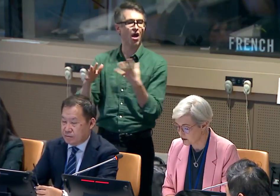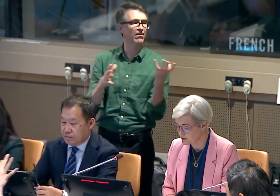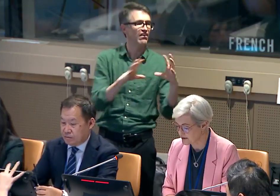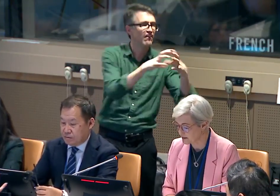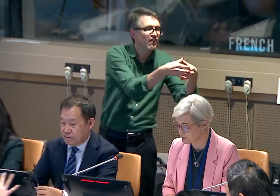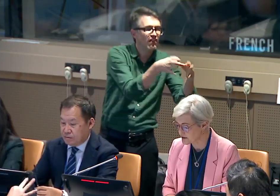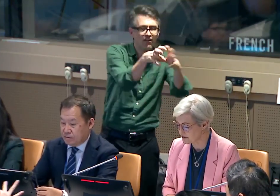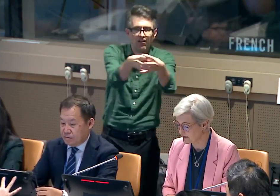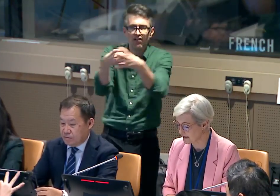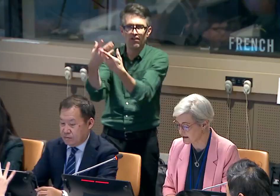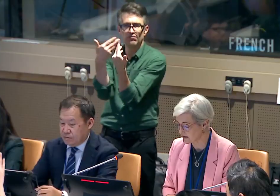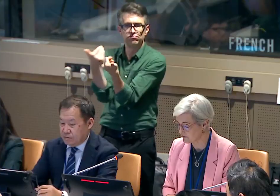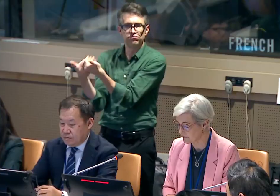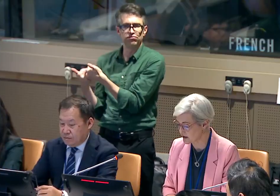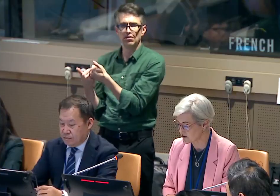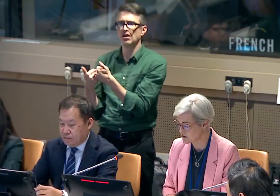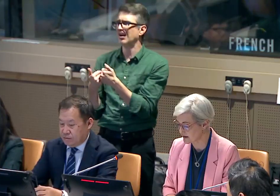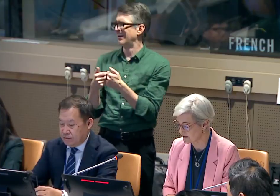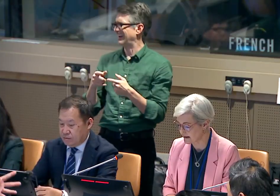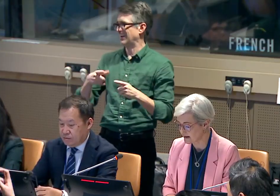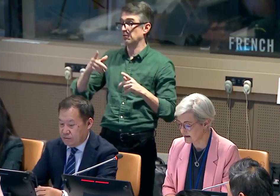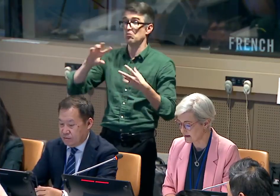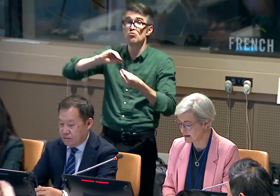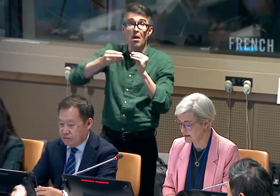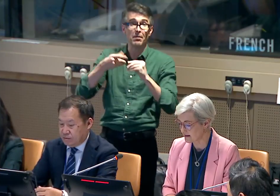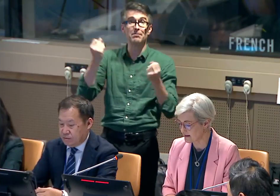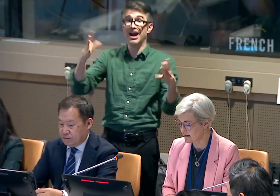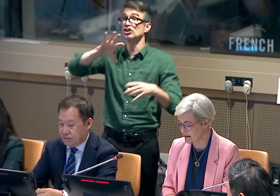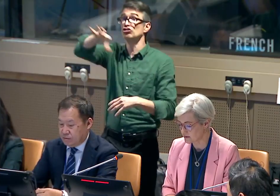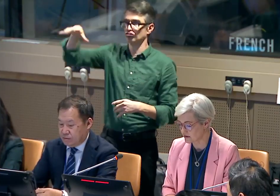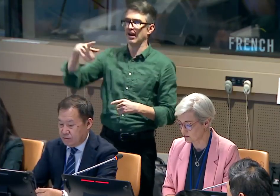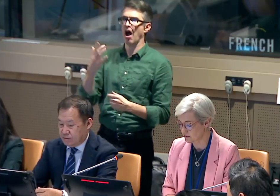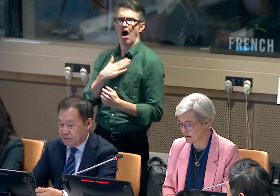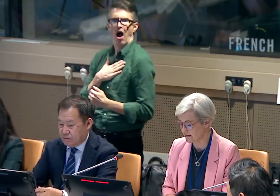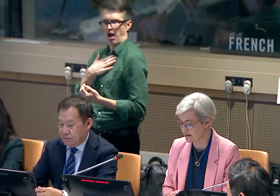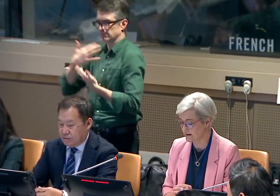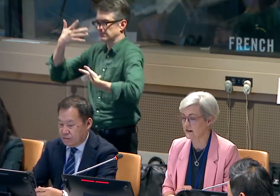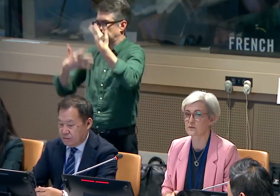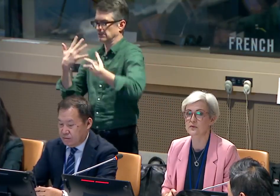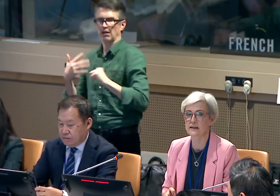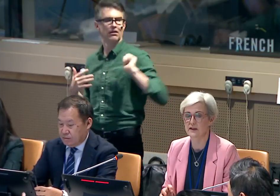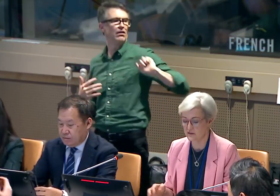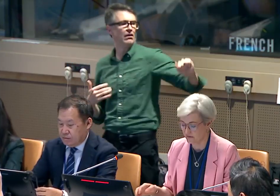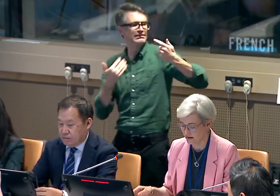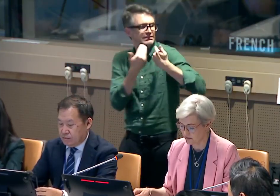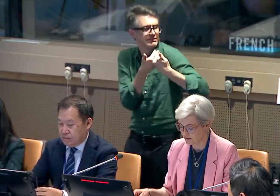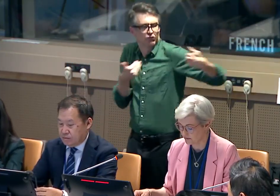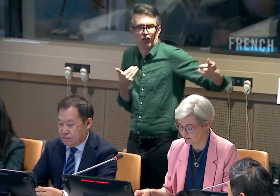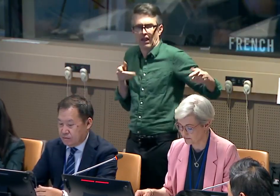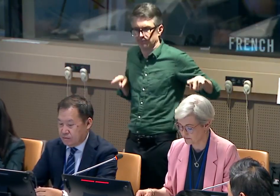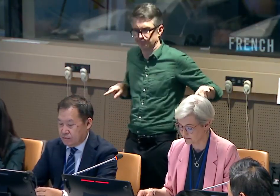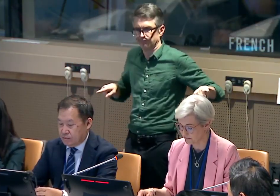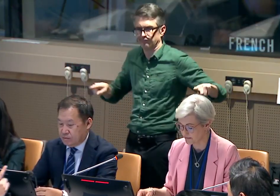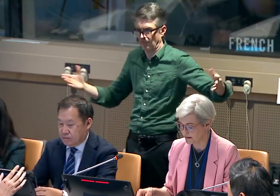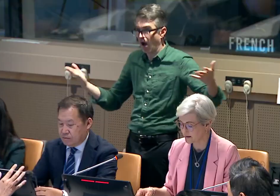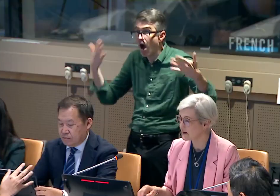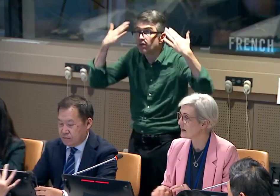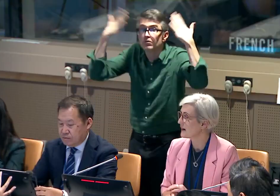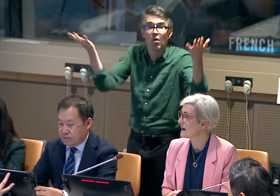Above all, protect personal and health information strictly in line with human rights and data protection standards.